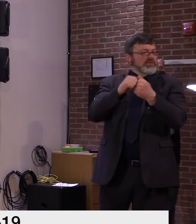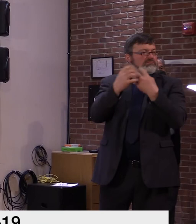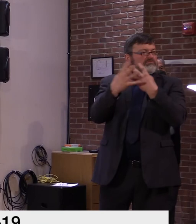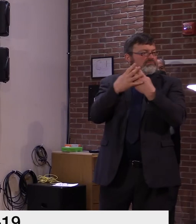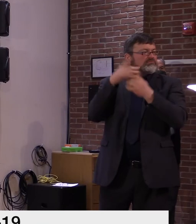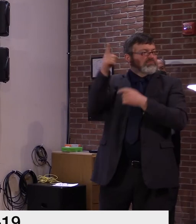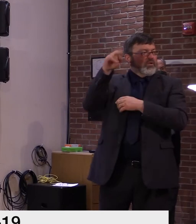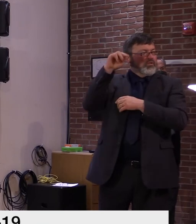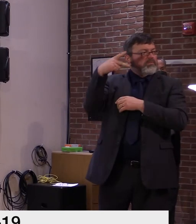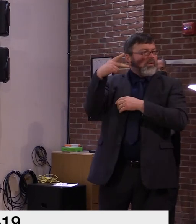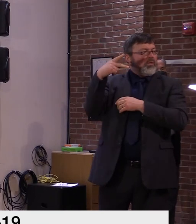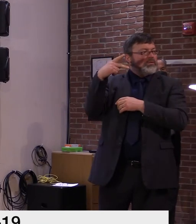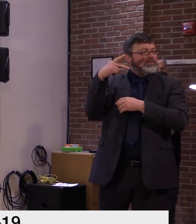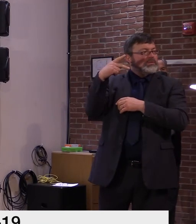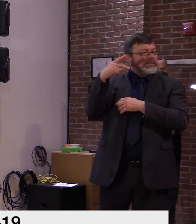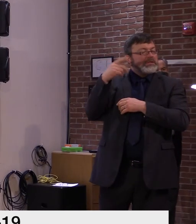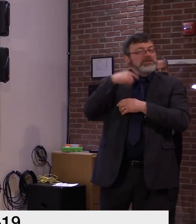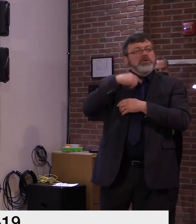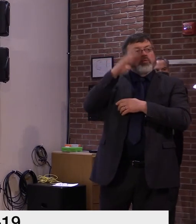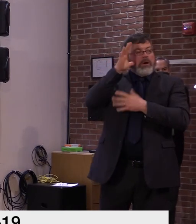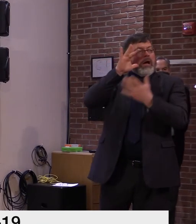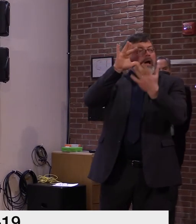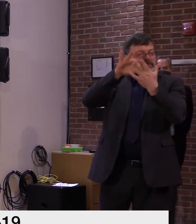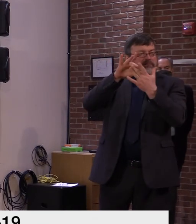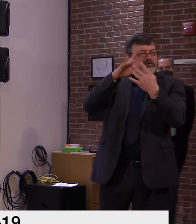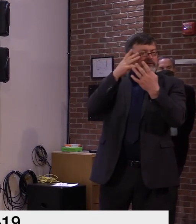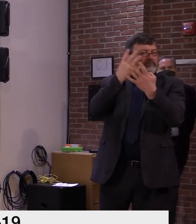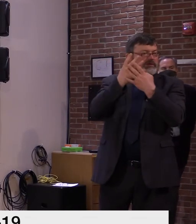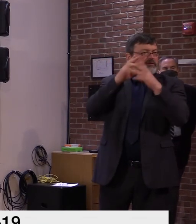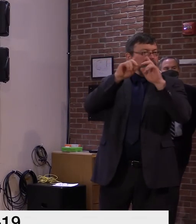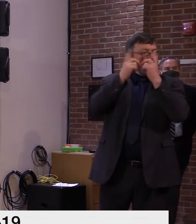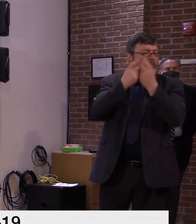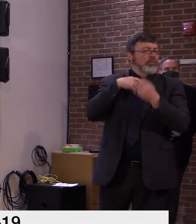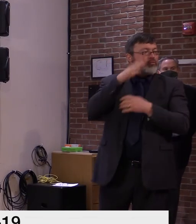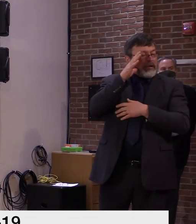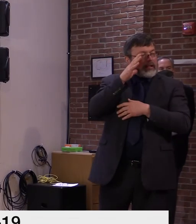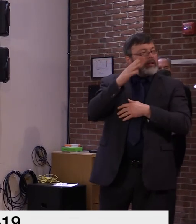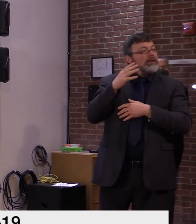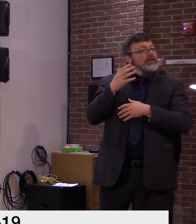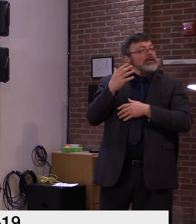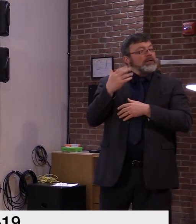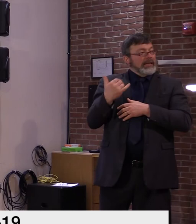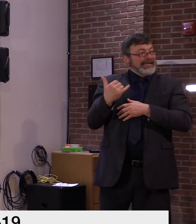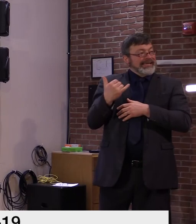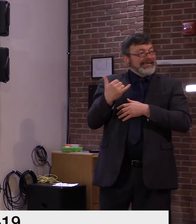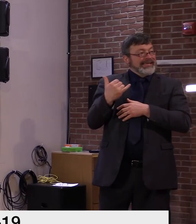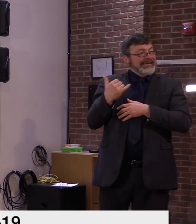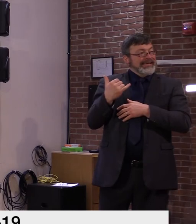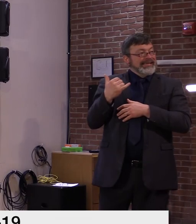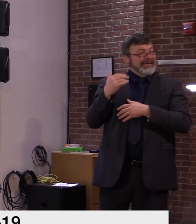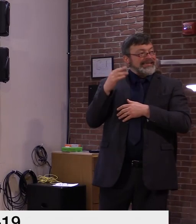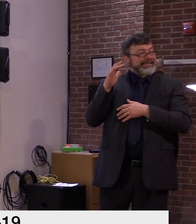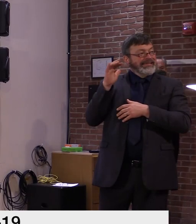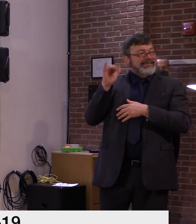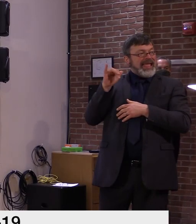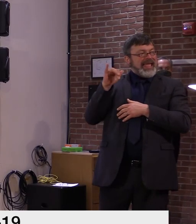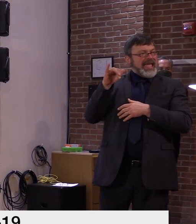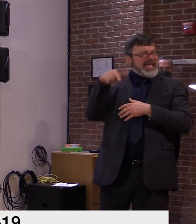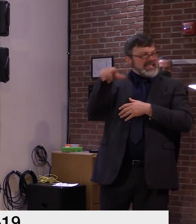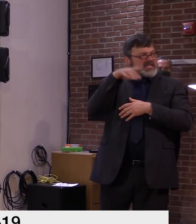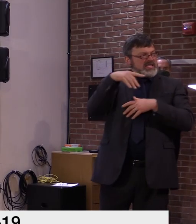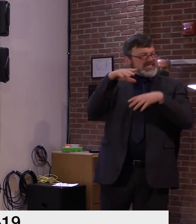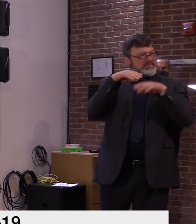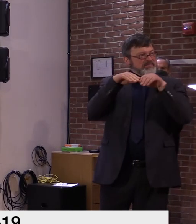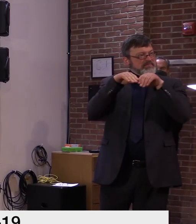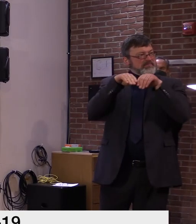but I'm curious, maybe you know off the top, is this the largest outbreak in a Vermont prison since the one, the early one